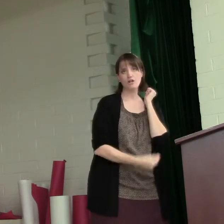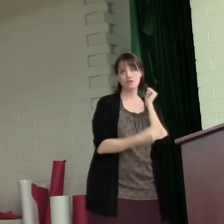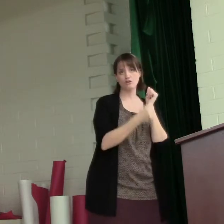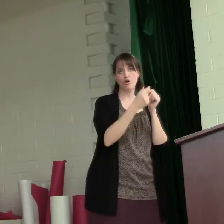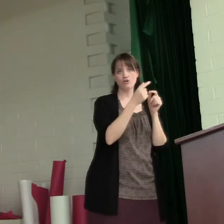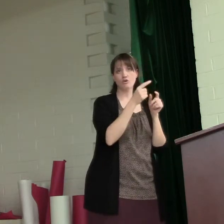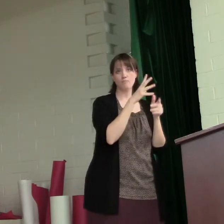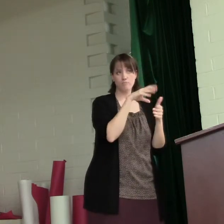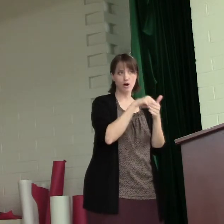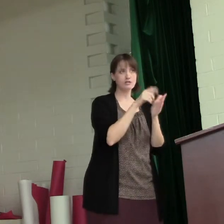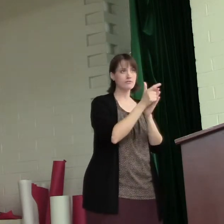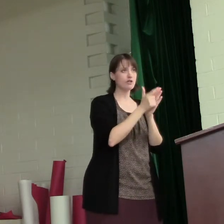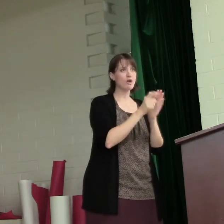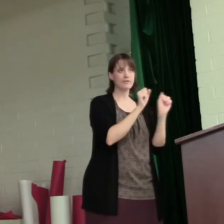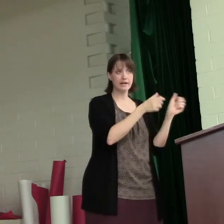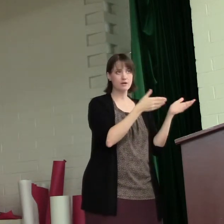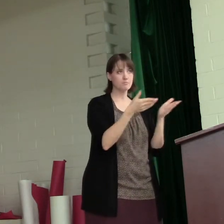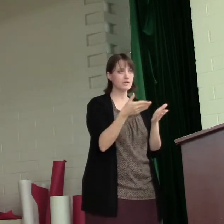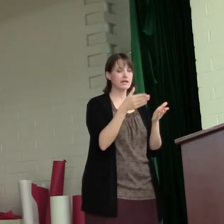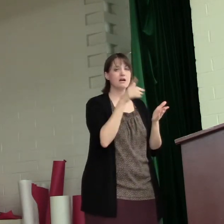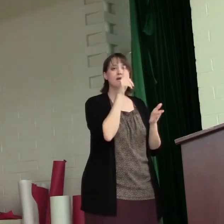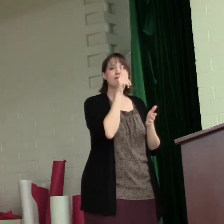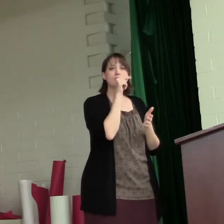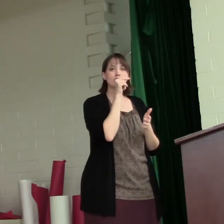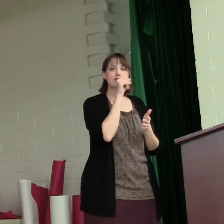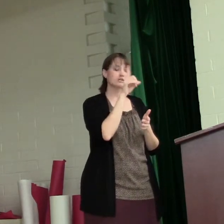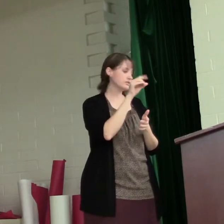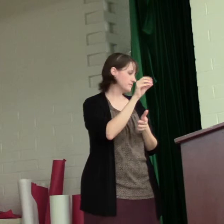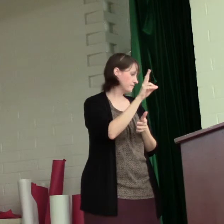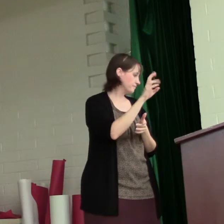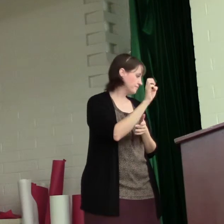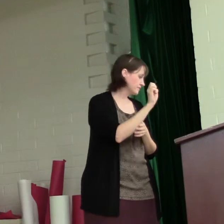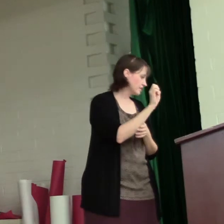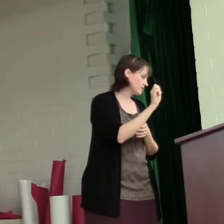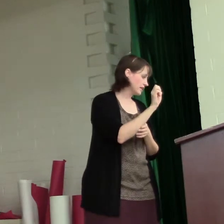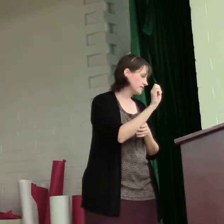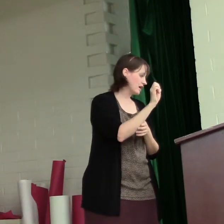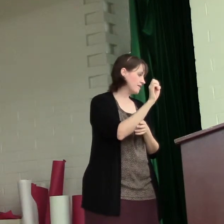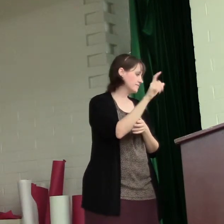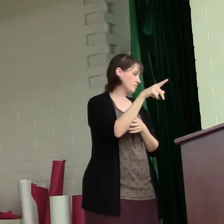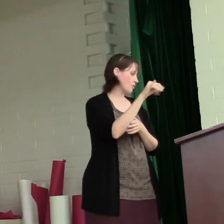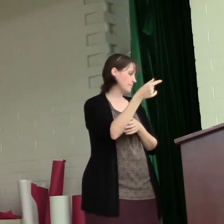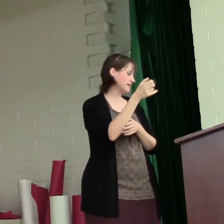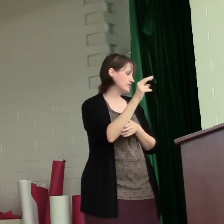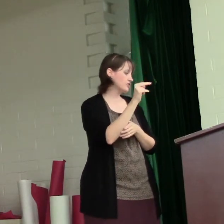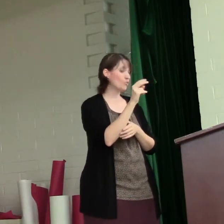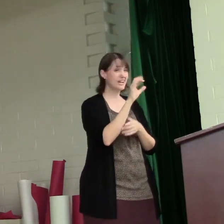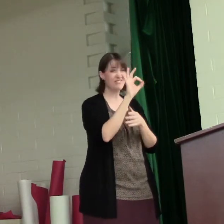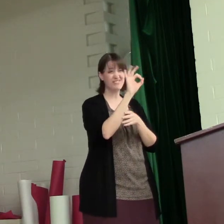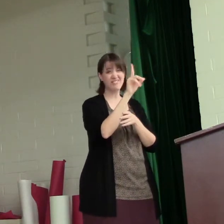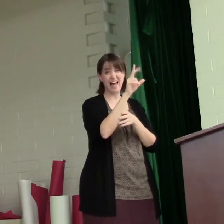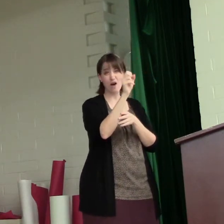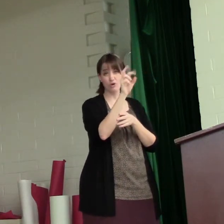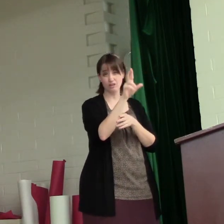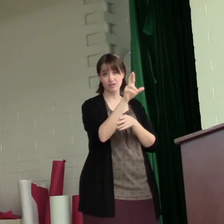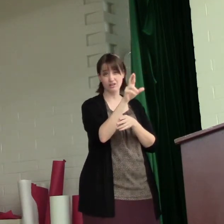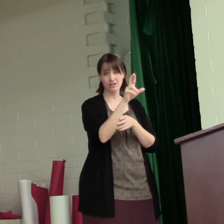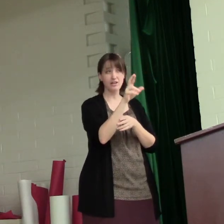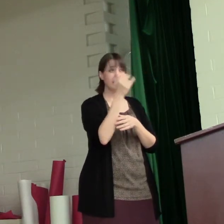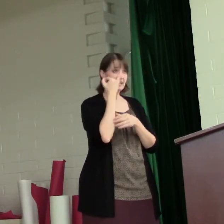there's also parts of the law where they could bring birds, like doves or pigeon, or even flour if